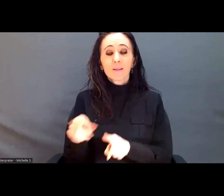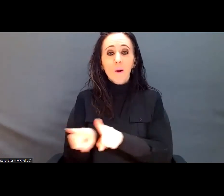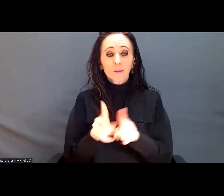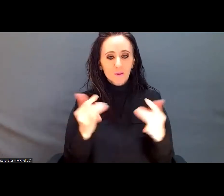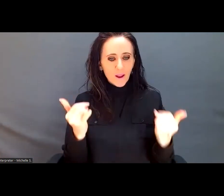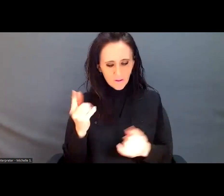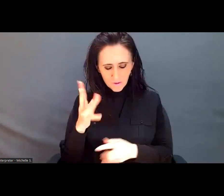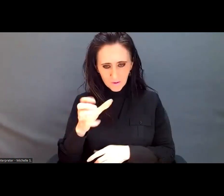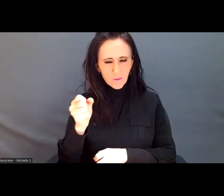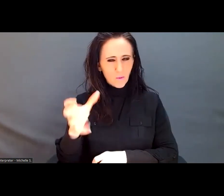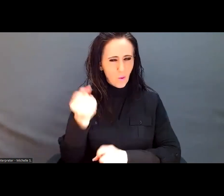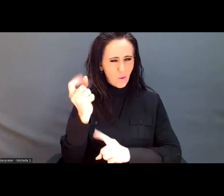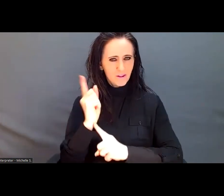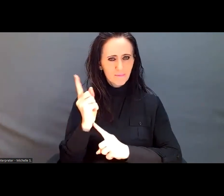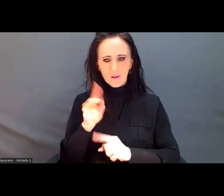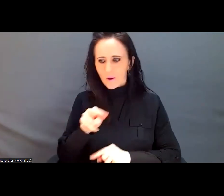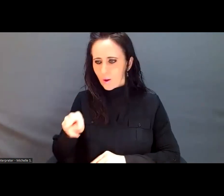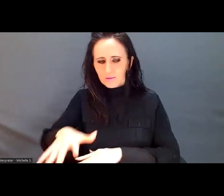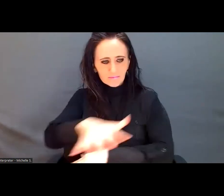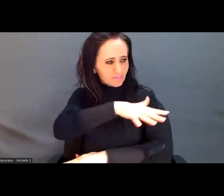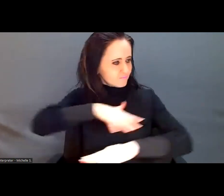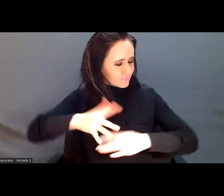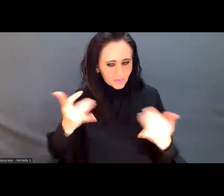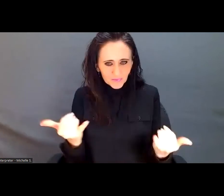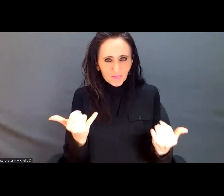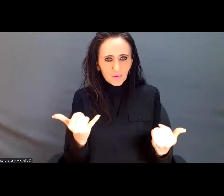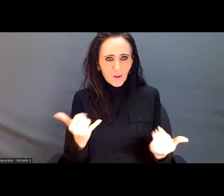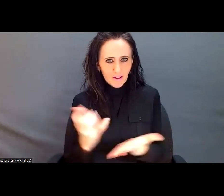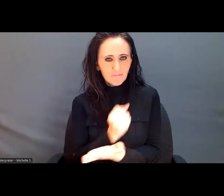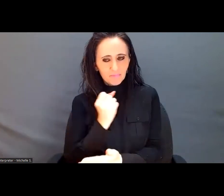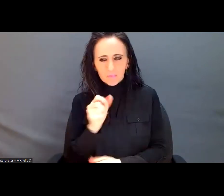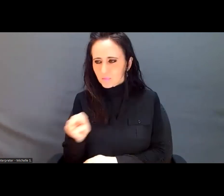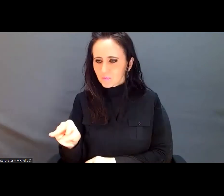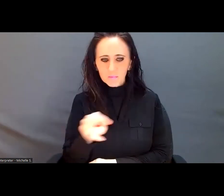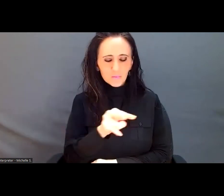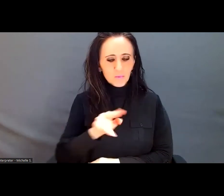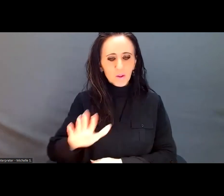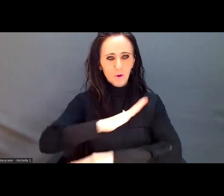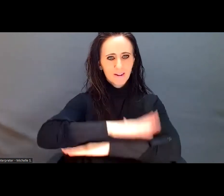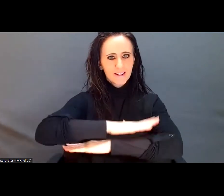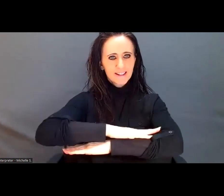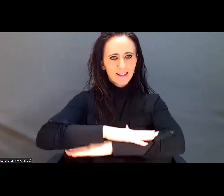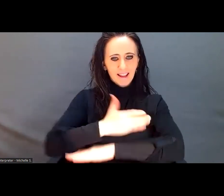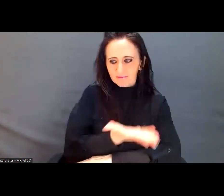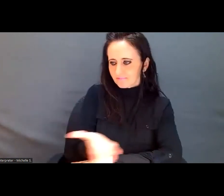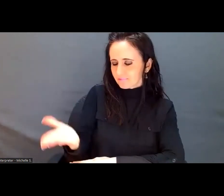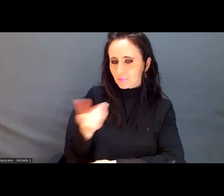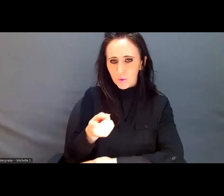look at your setup right now. Take a look at how your place is set up that you are, if this is where you do work